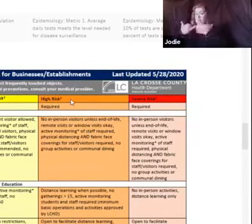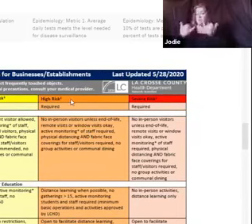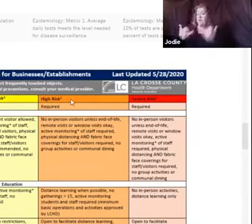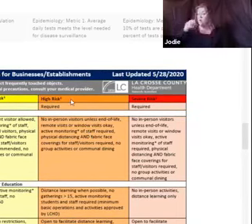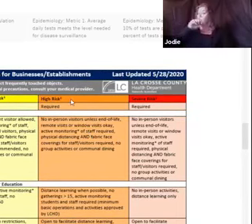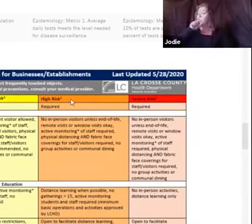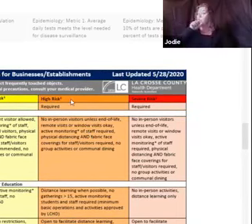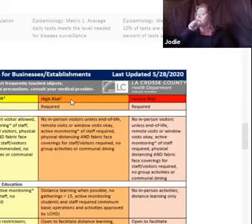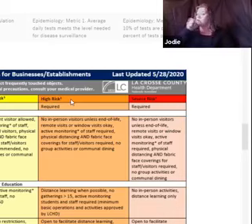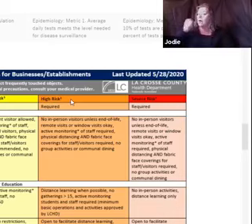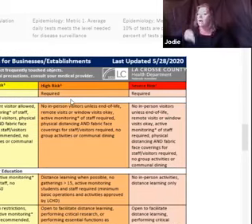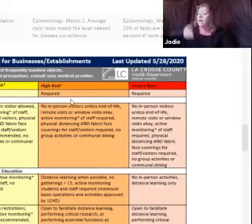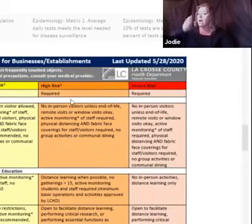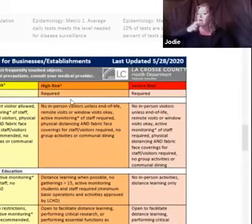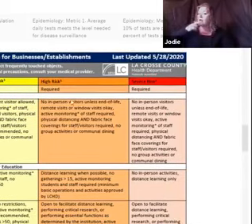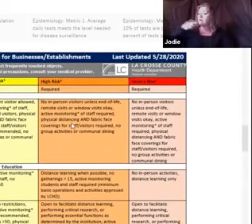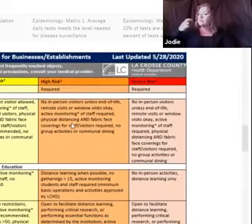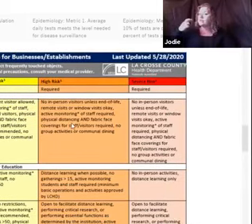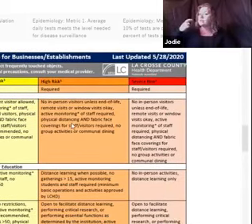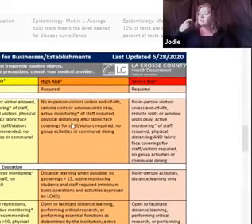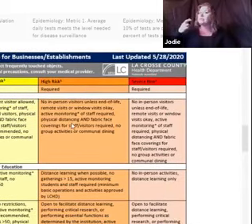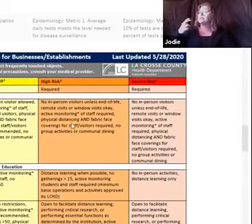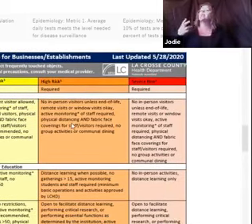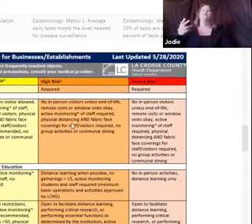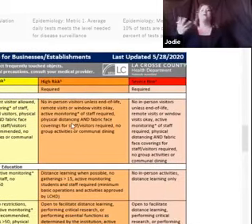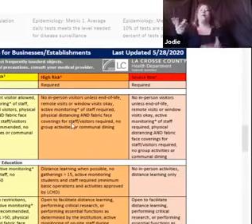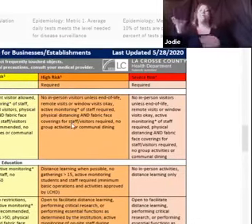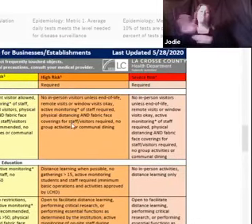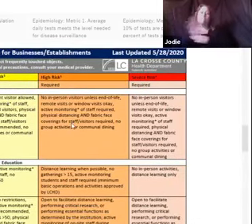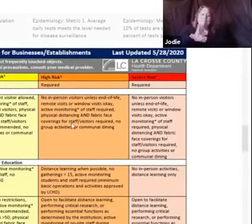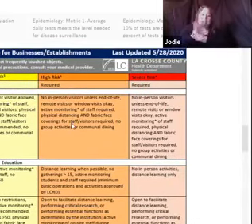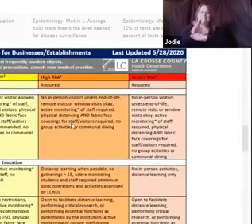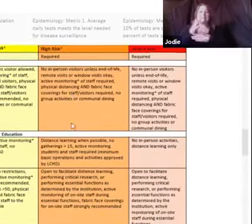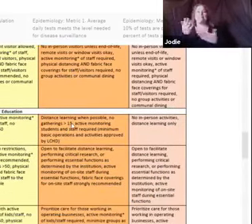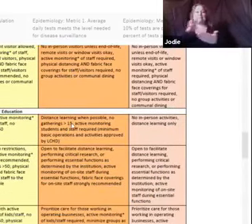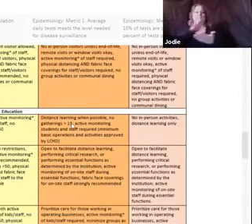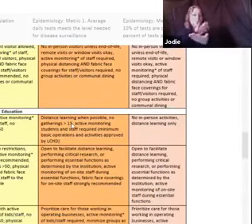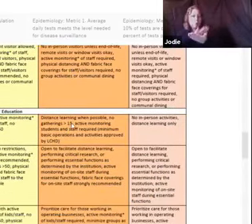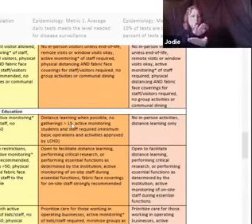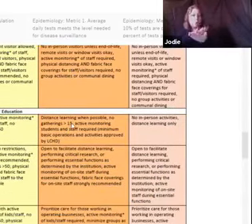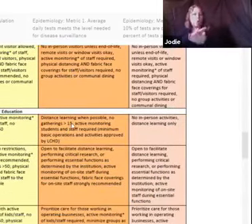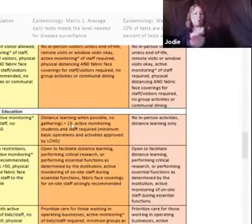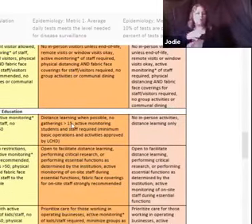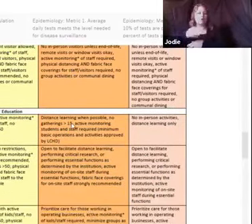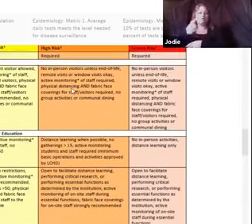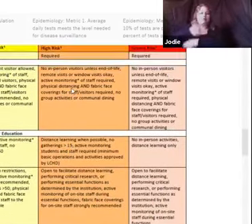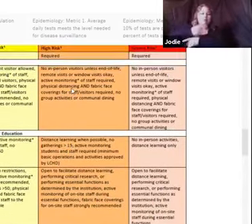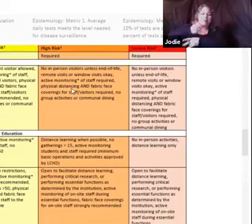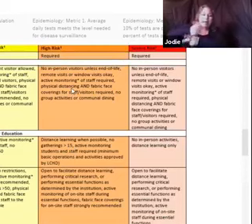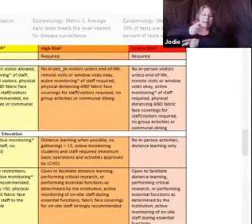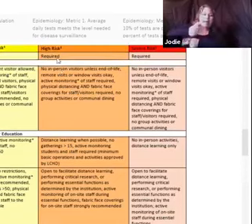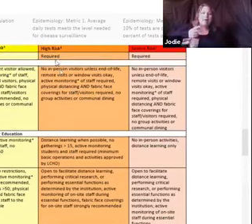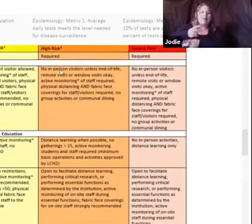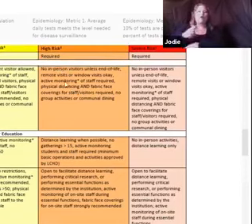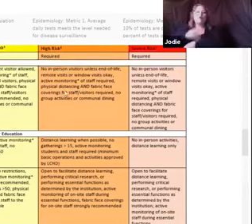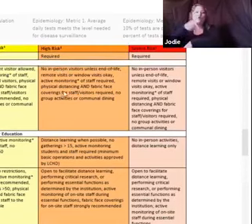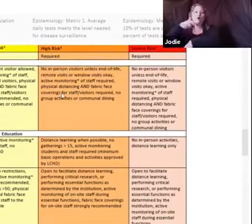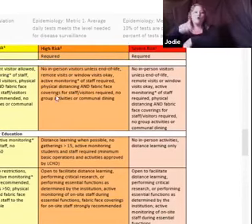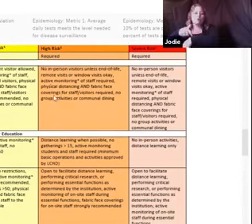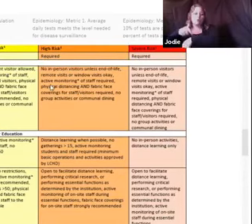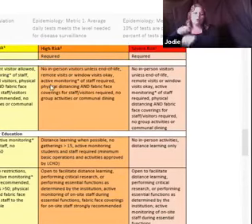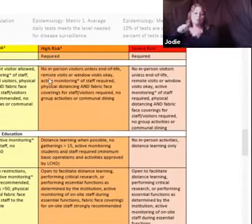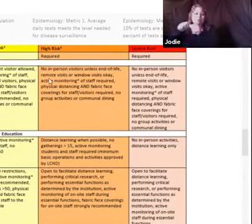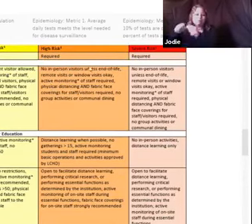status, businesses, long-term care community, schools, daycares, we tried to provide a really high